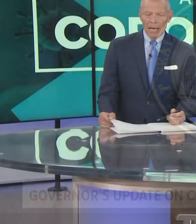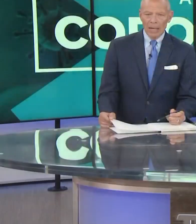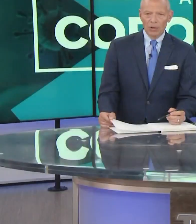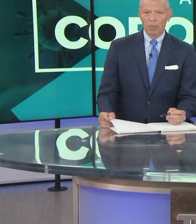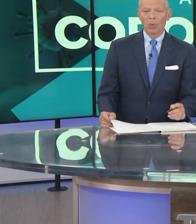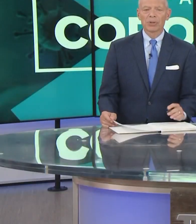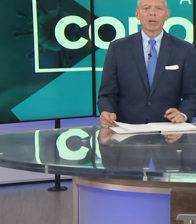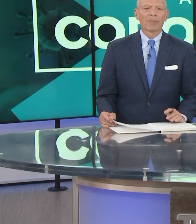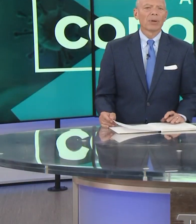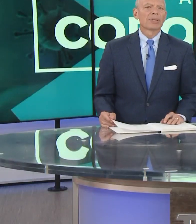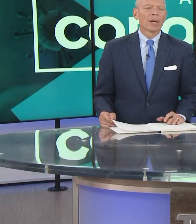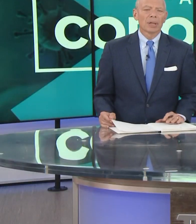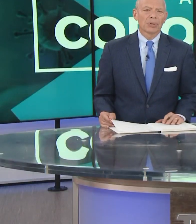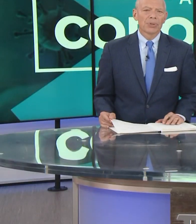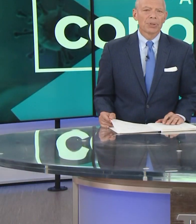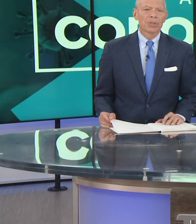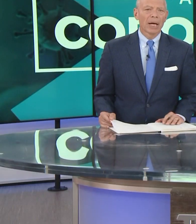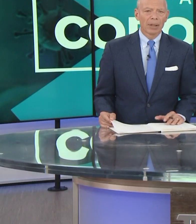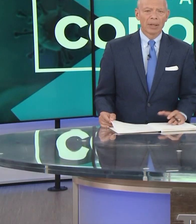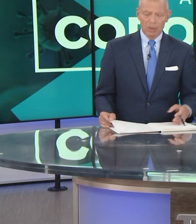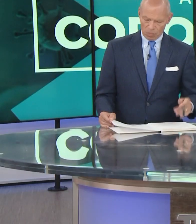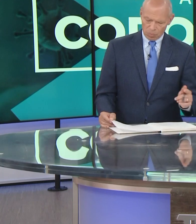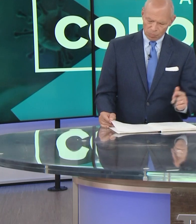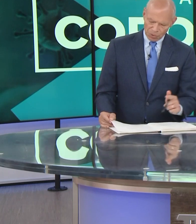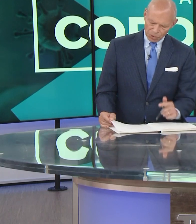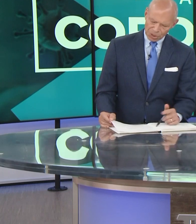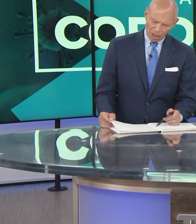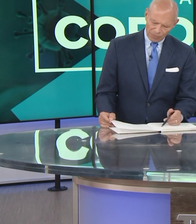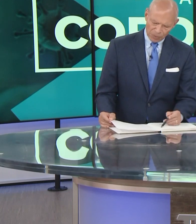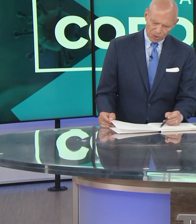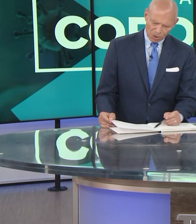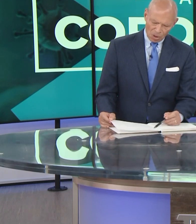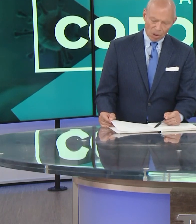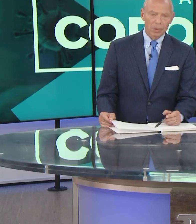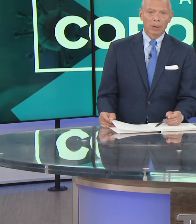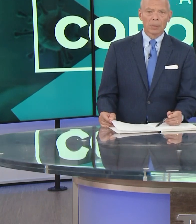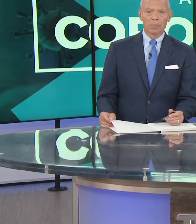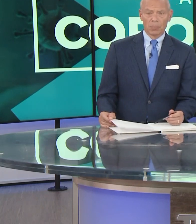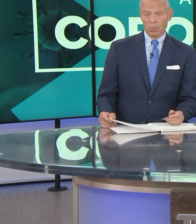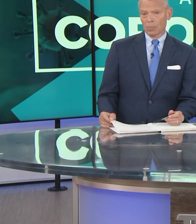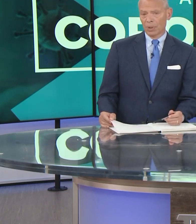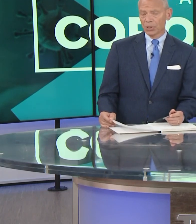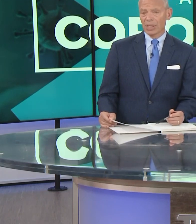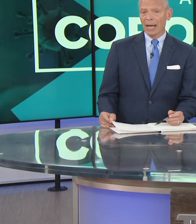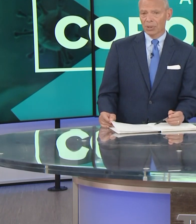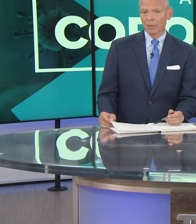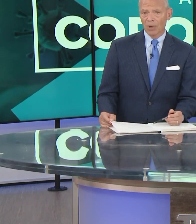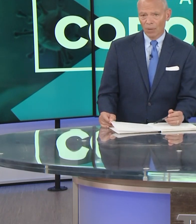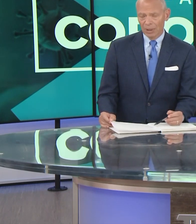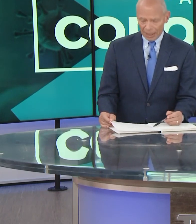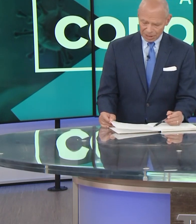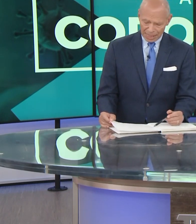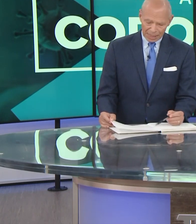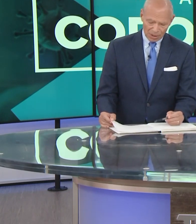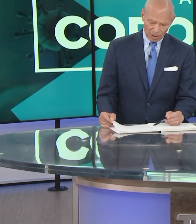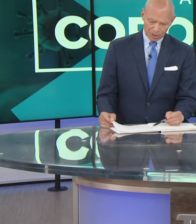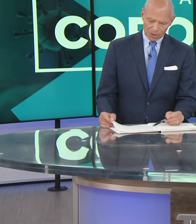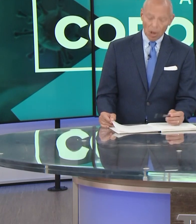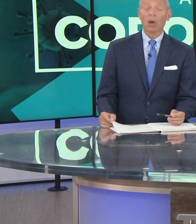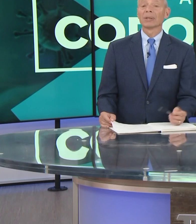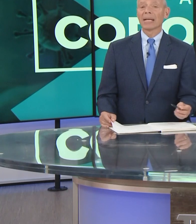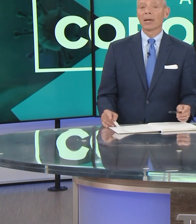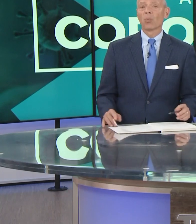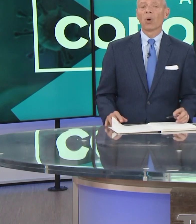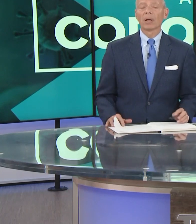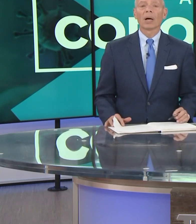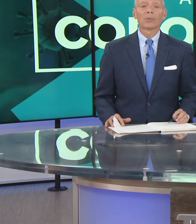And you've been watching Governor Asa Hutchinson's daily news conference on the status of COVID-19 in Arkansas on